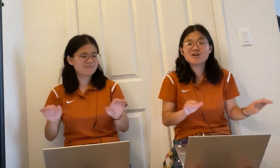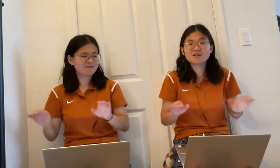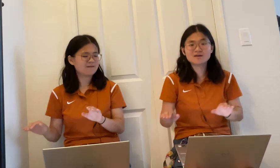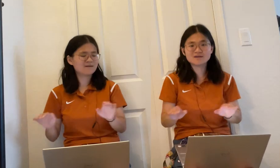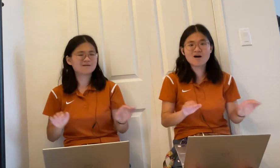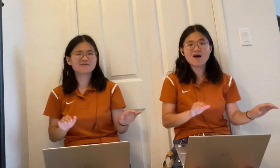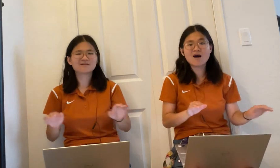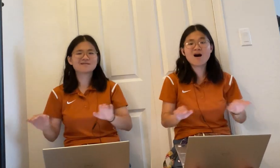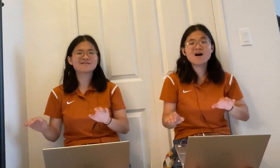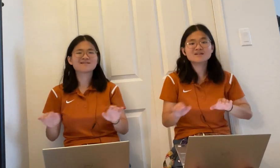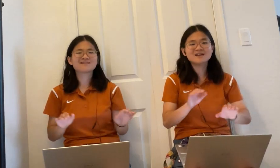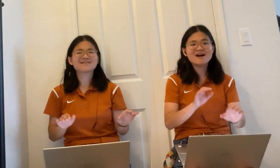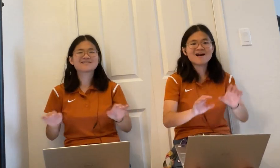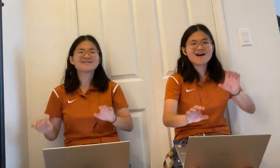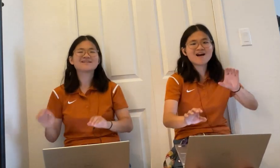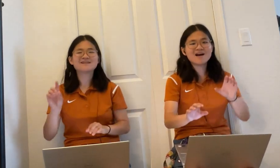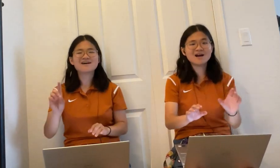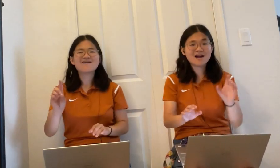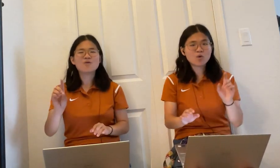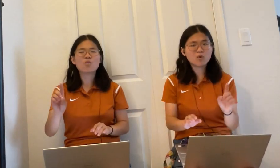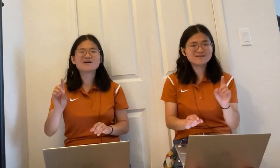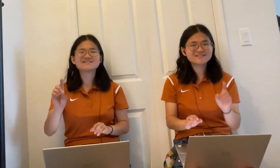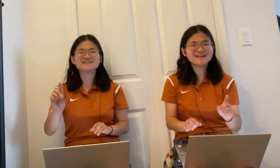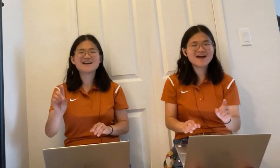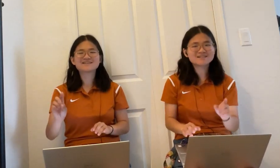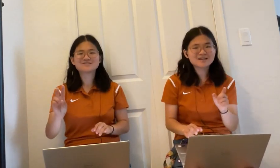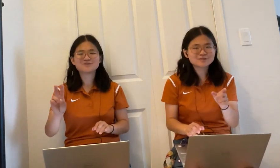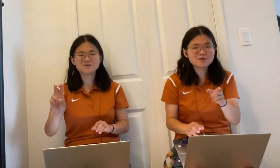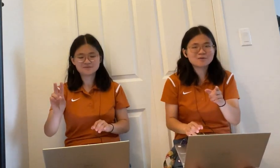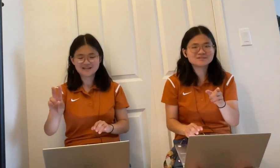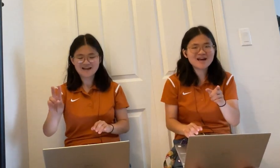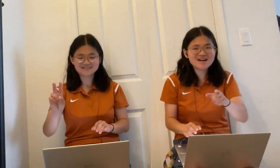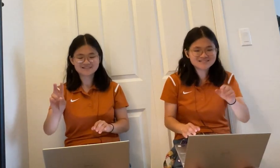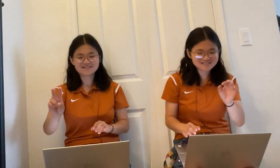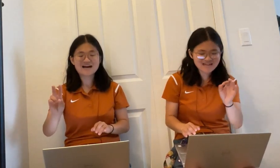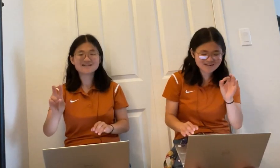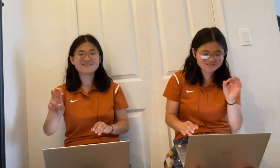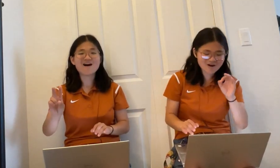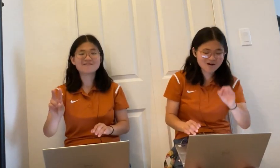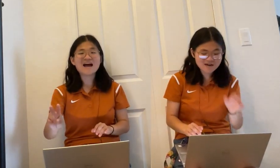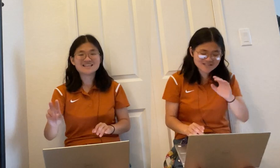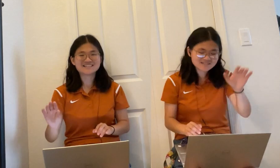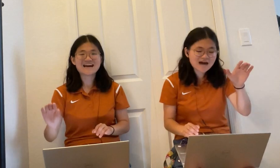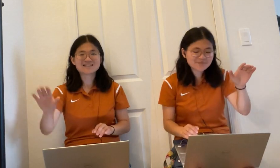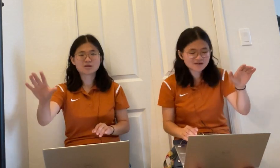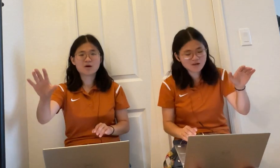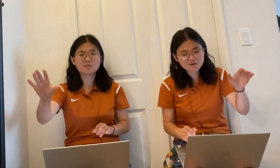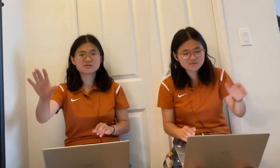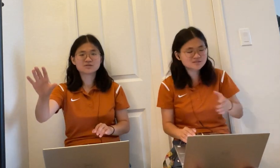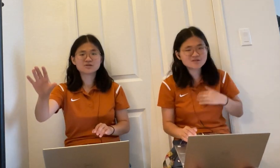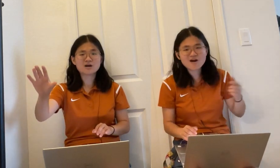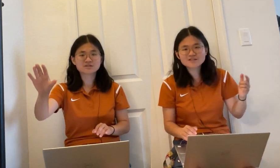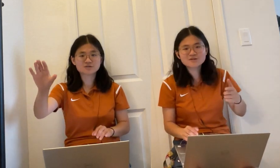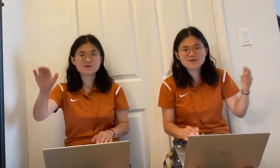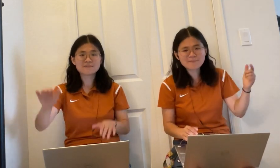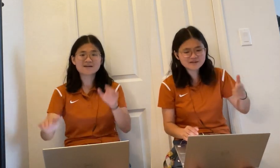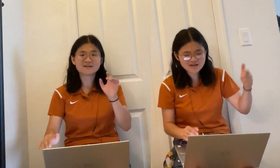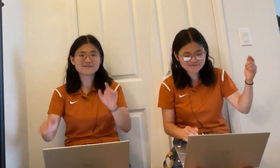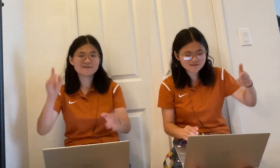in the heart. Hey, one dance, two dances, I'm in love. You got the glow in the dark, so I'm not giving